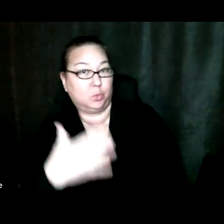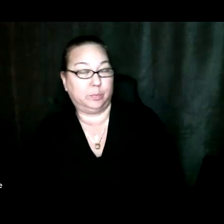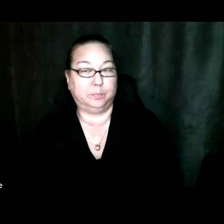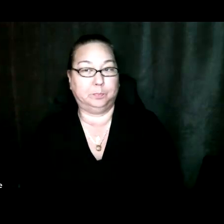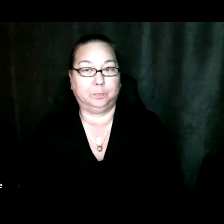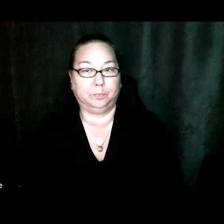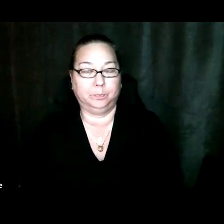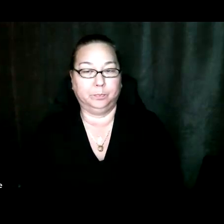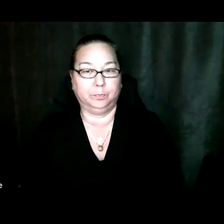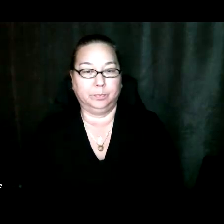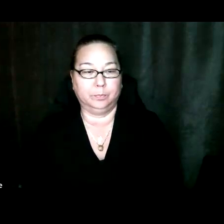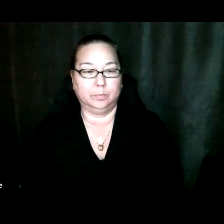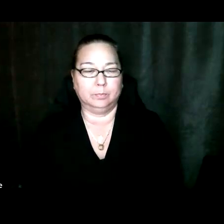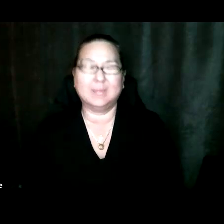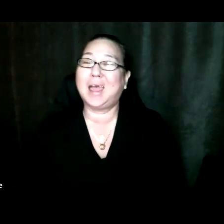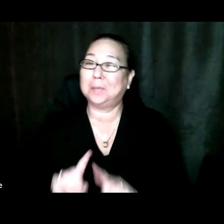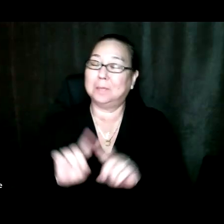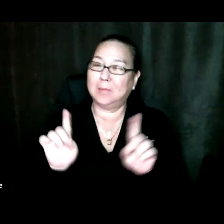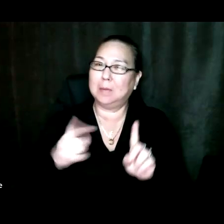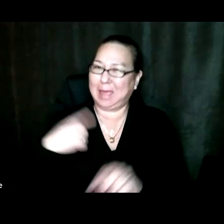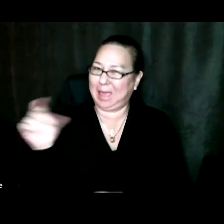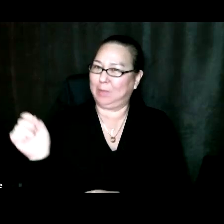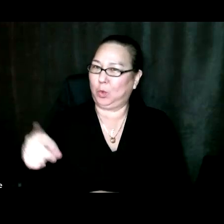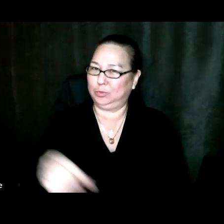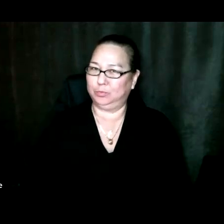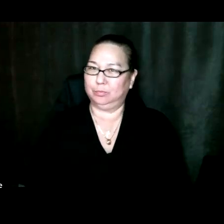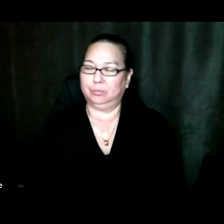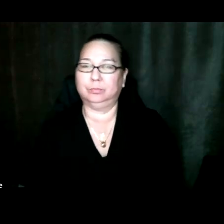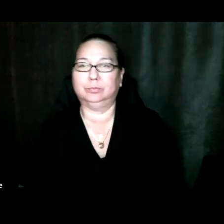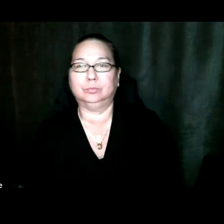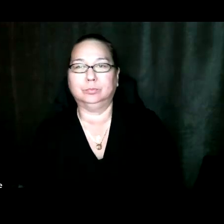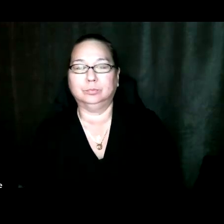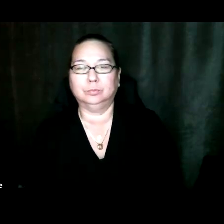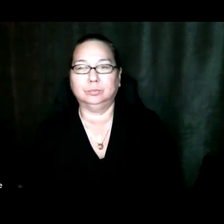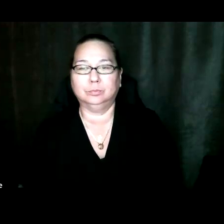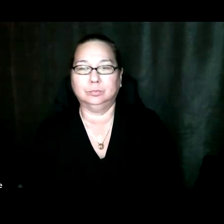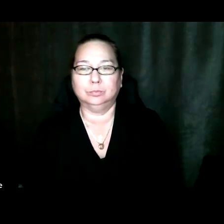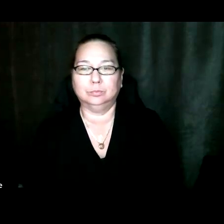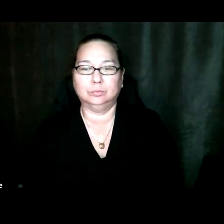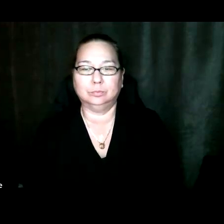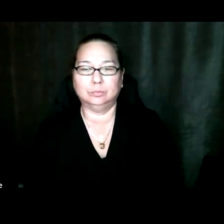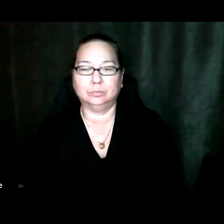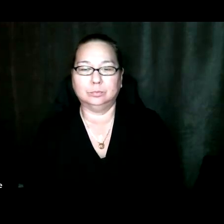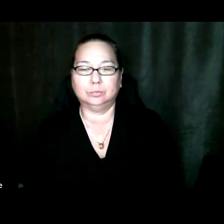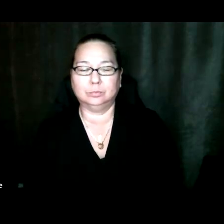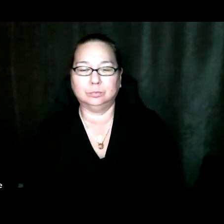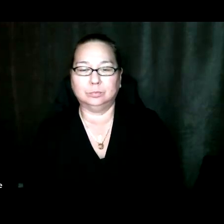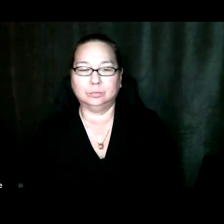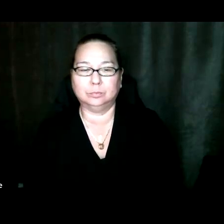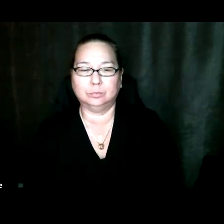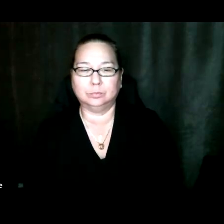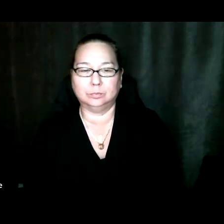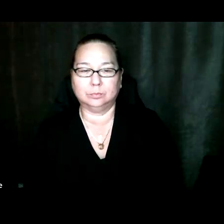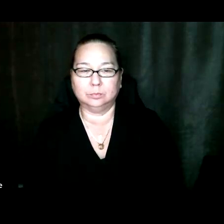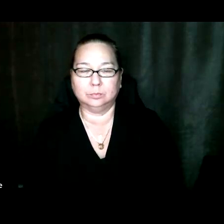para ustedes. However, I do have a question for you. Los usuarios directos del transporte escolar son